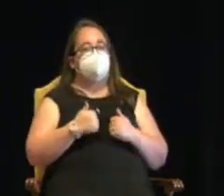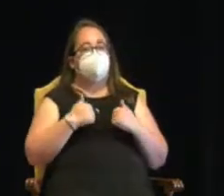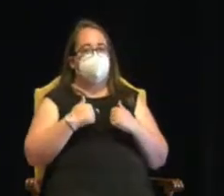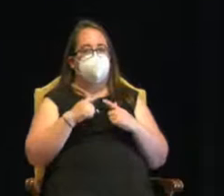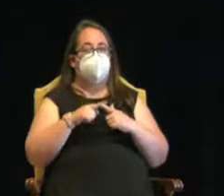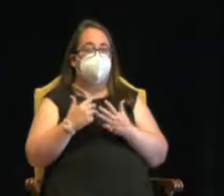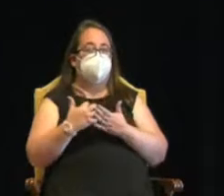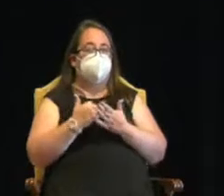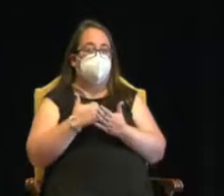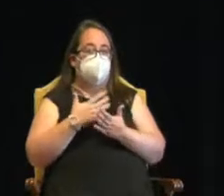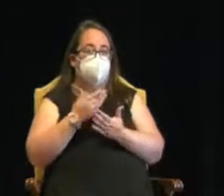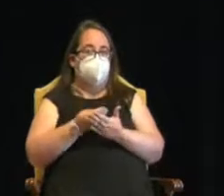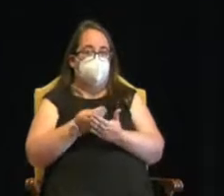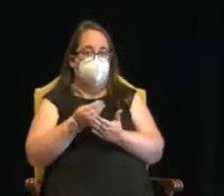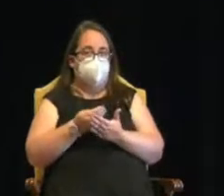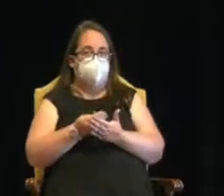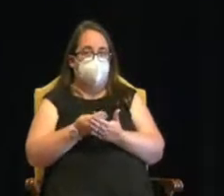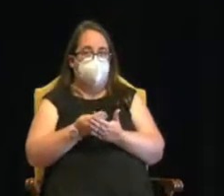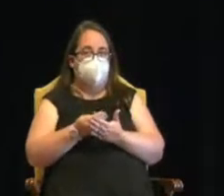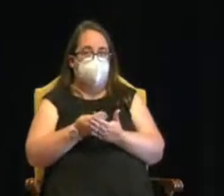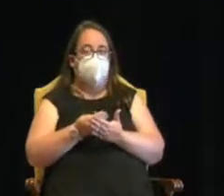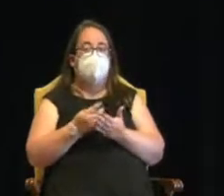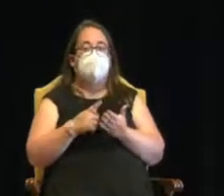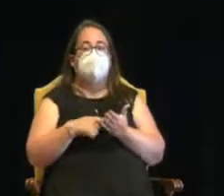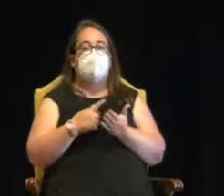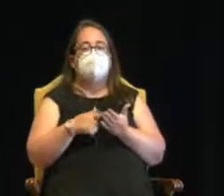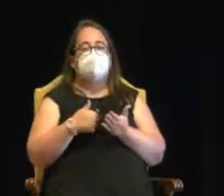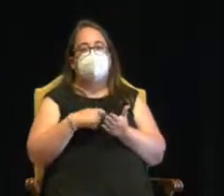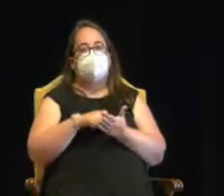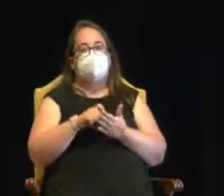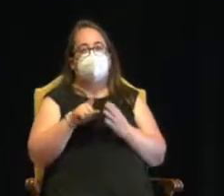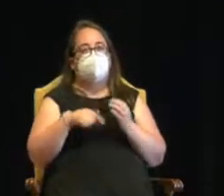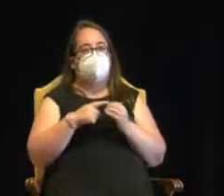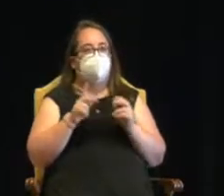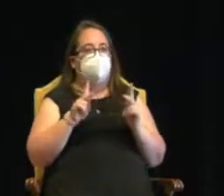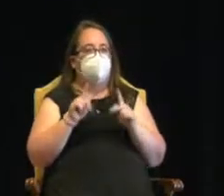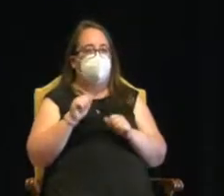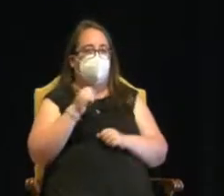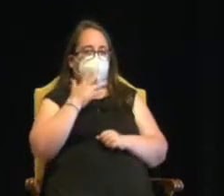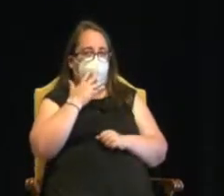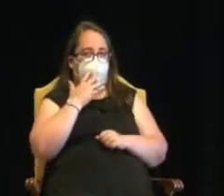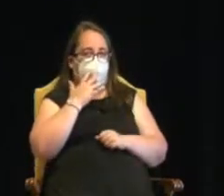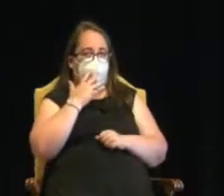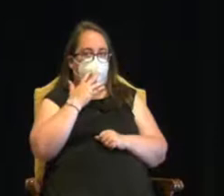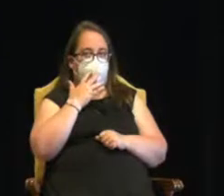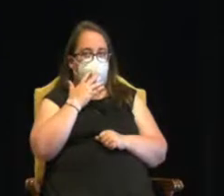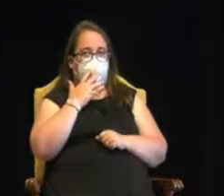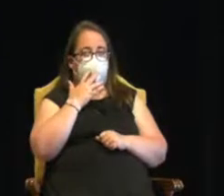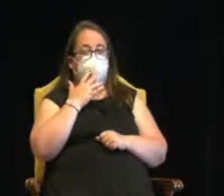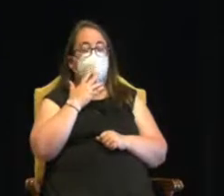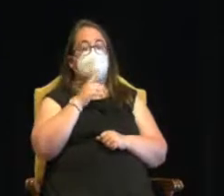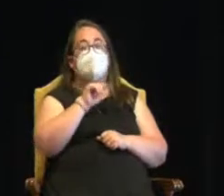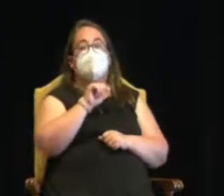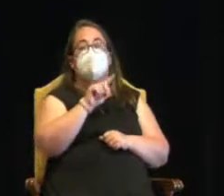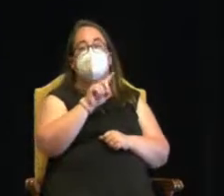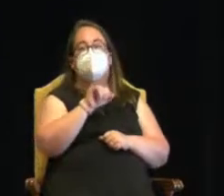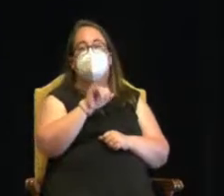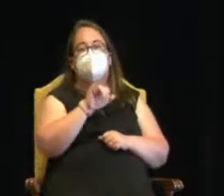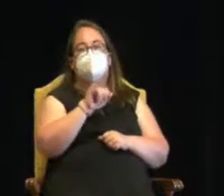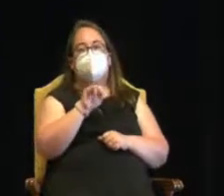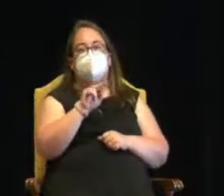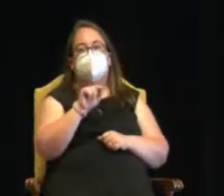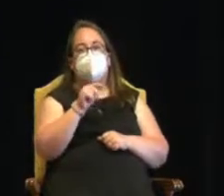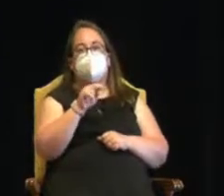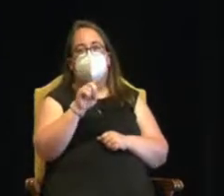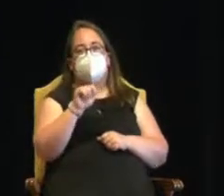make a living. And sometimes I'm writing about people of color. So when I wrote Lady in the Lake in